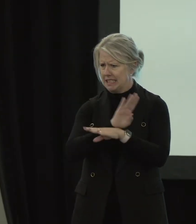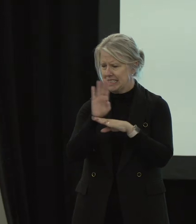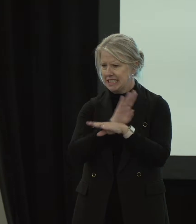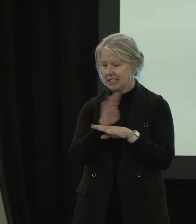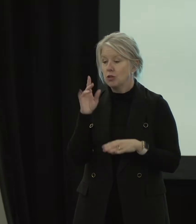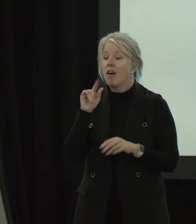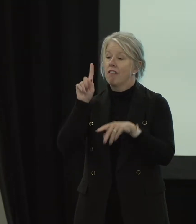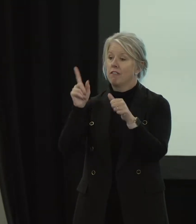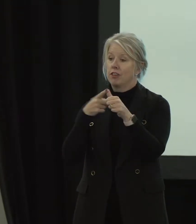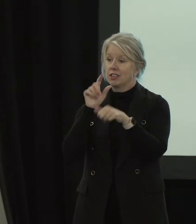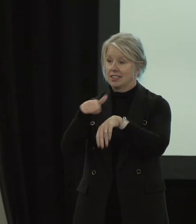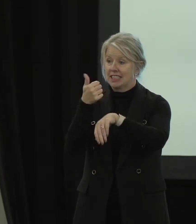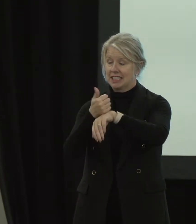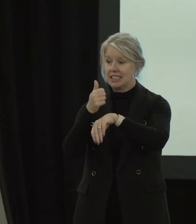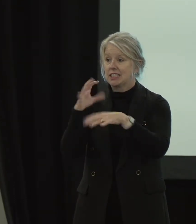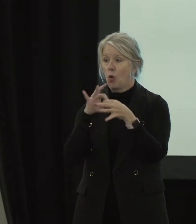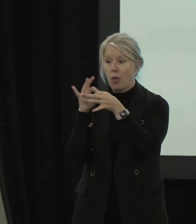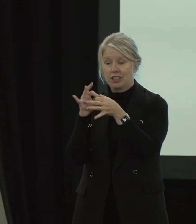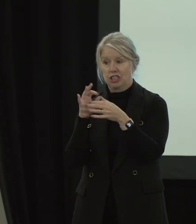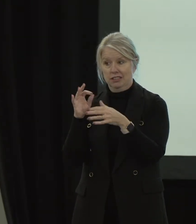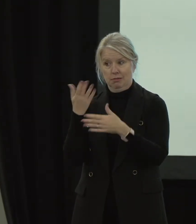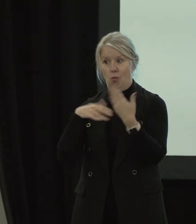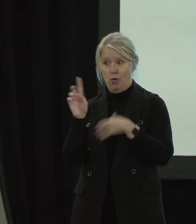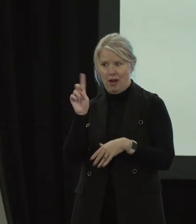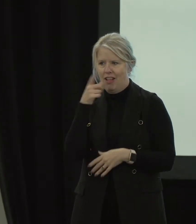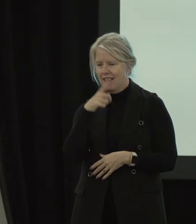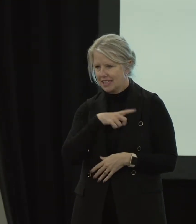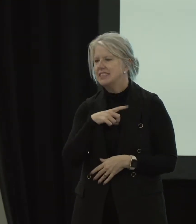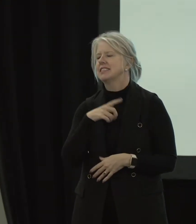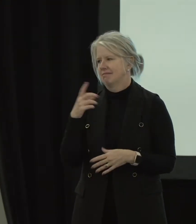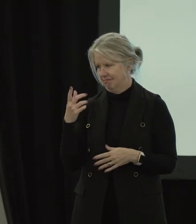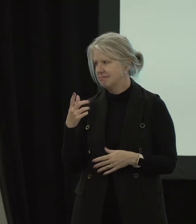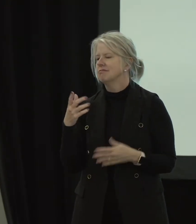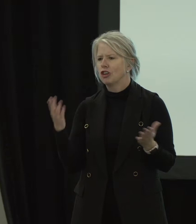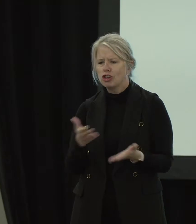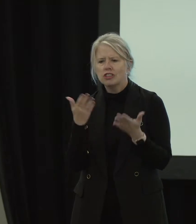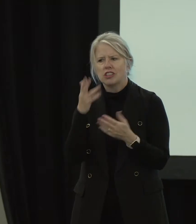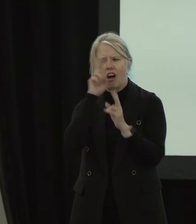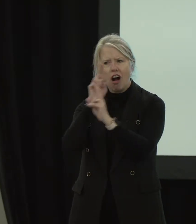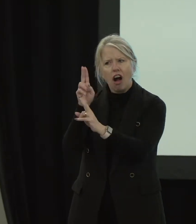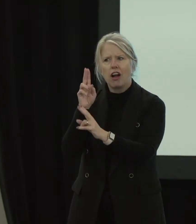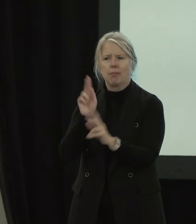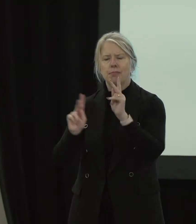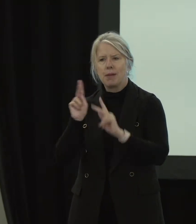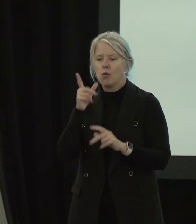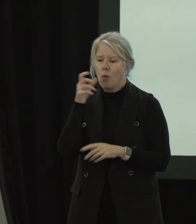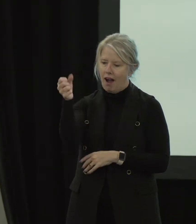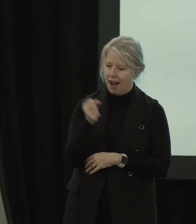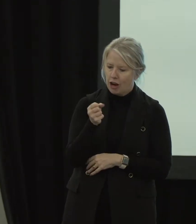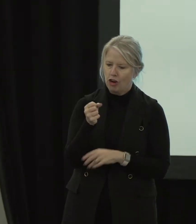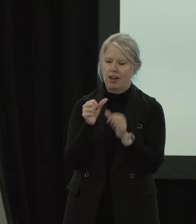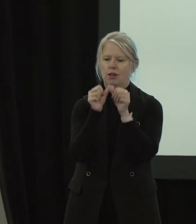born in London and continues to this day, encouraging and honoring businesses that hire and